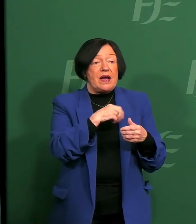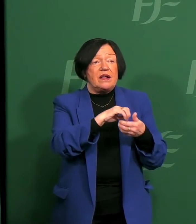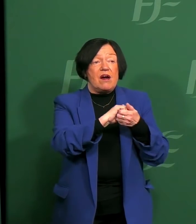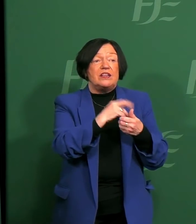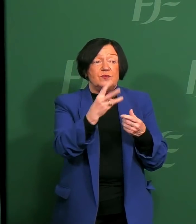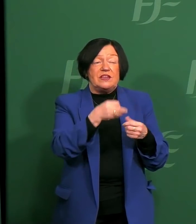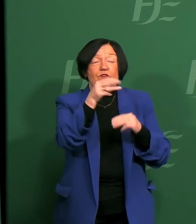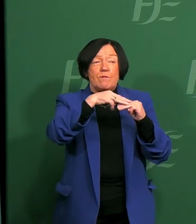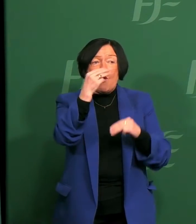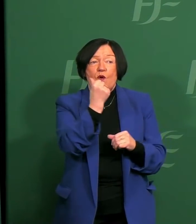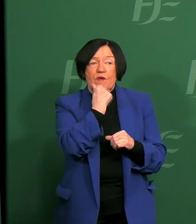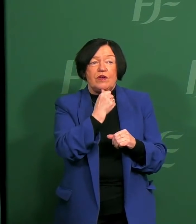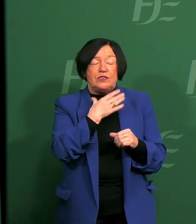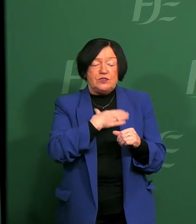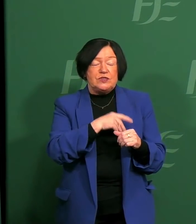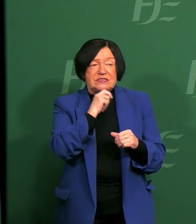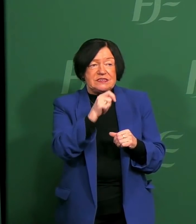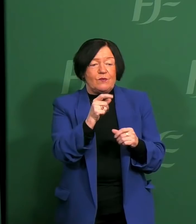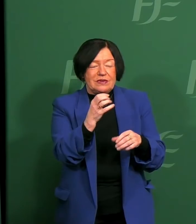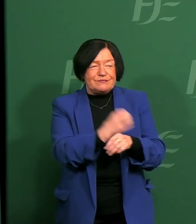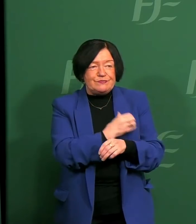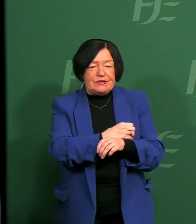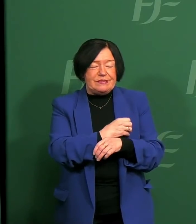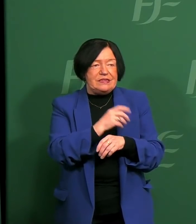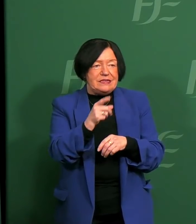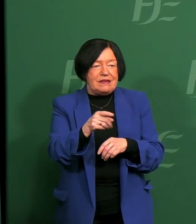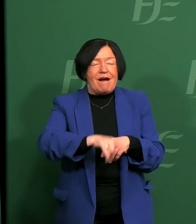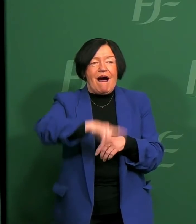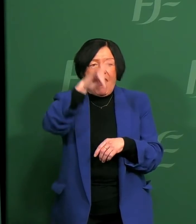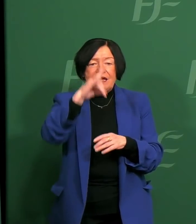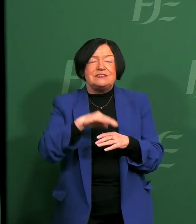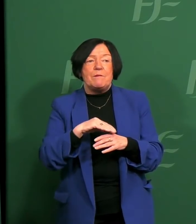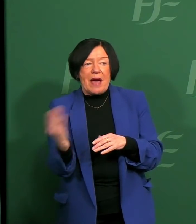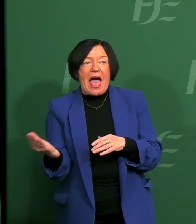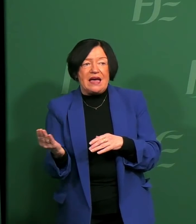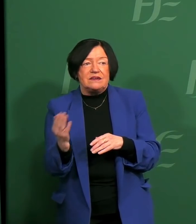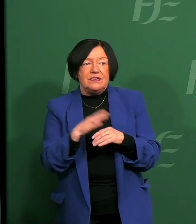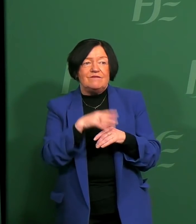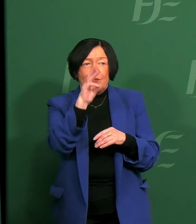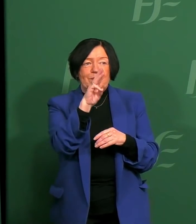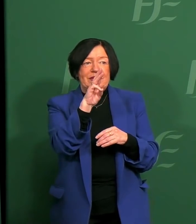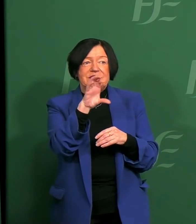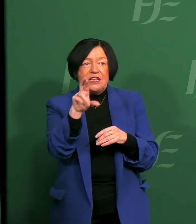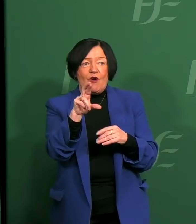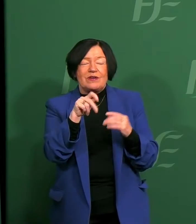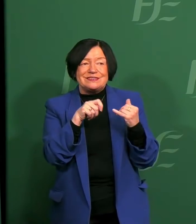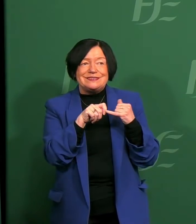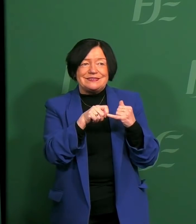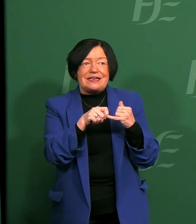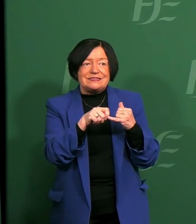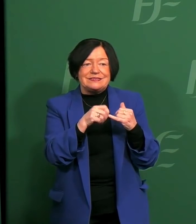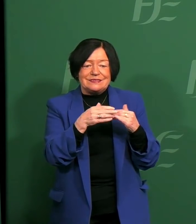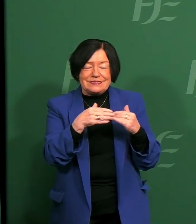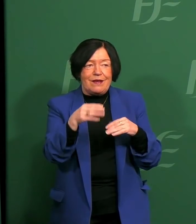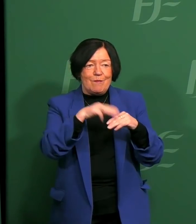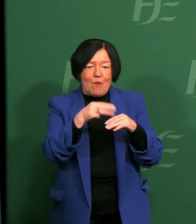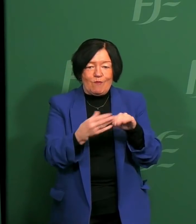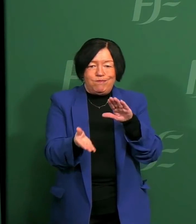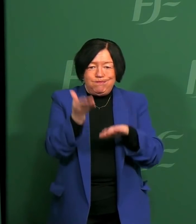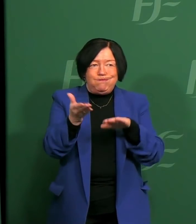figures again just on testing, but we continue to see a really high demand come forward for PCR, ultimately PCR testing